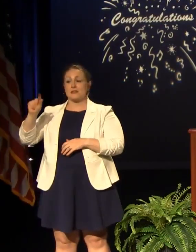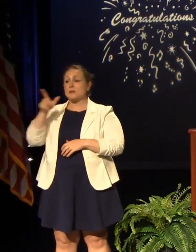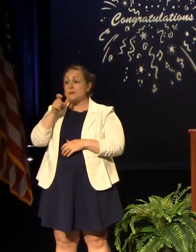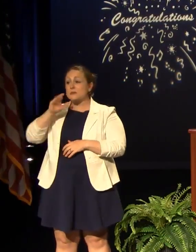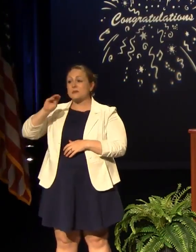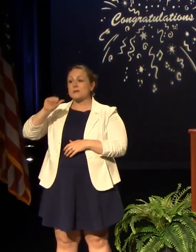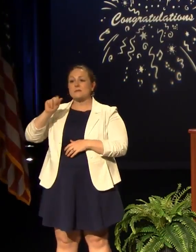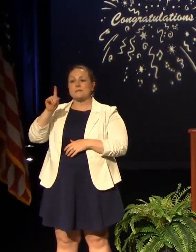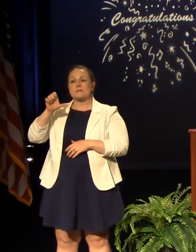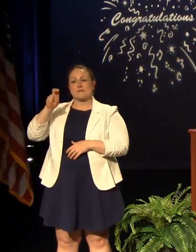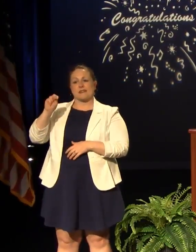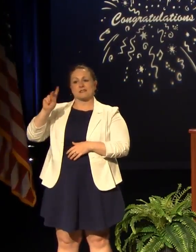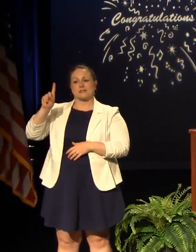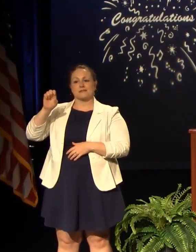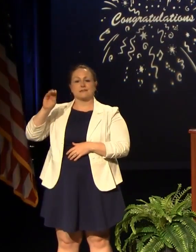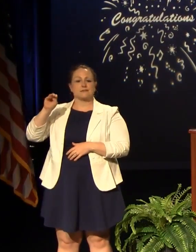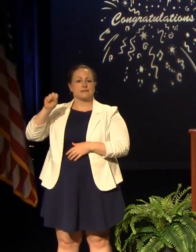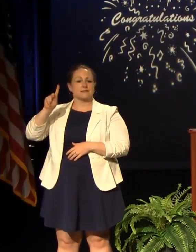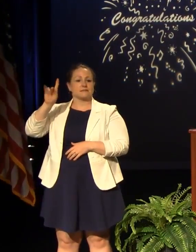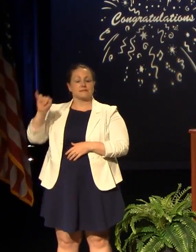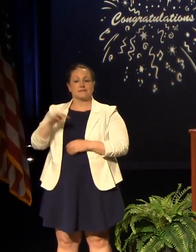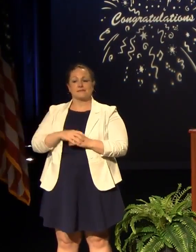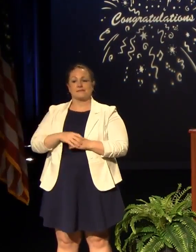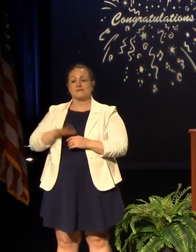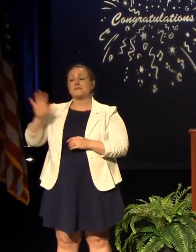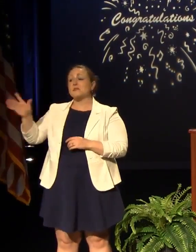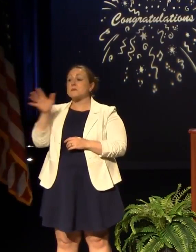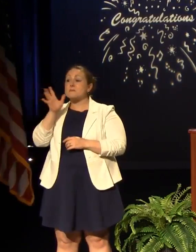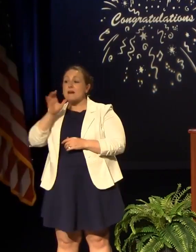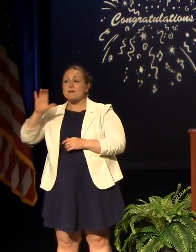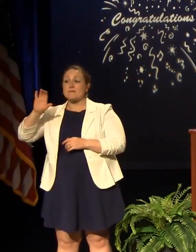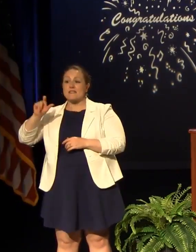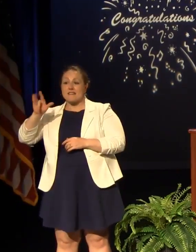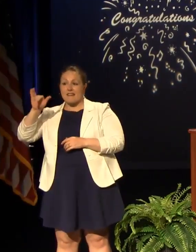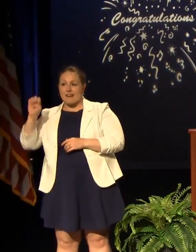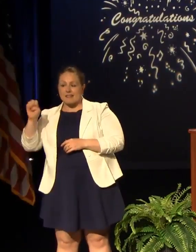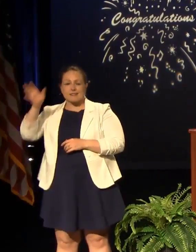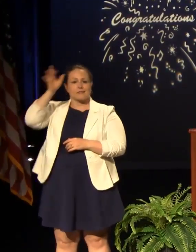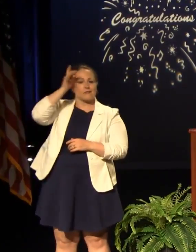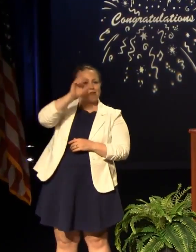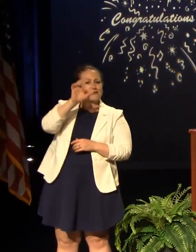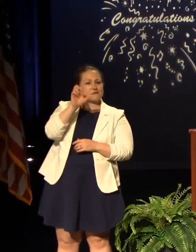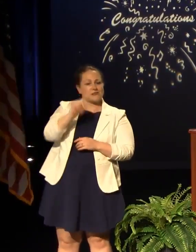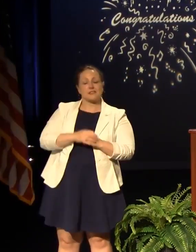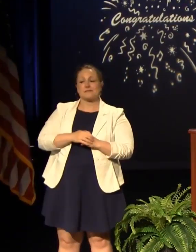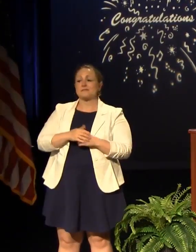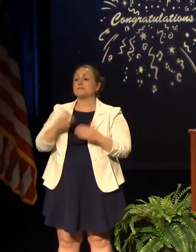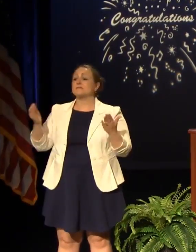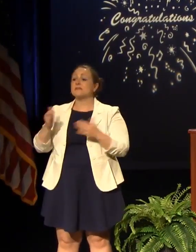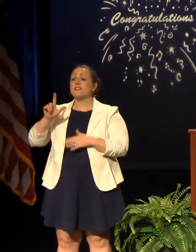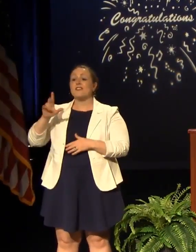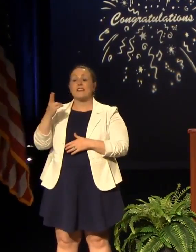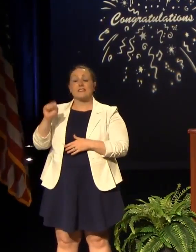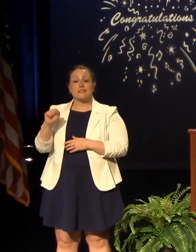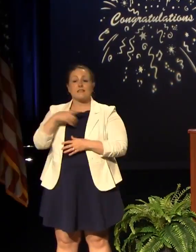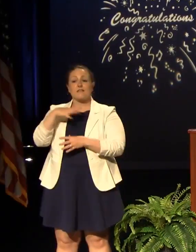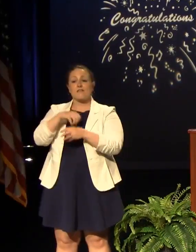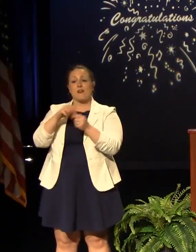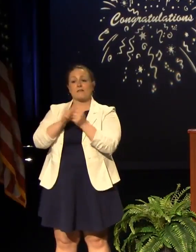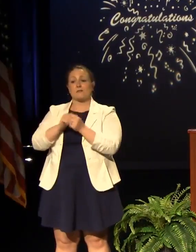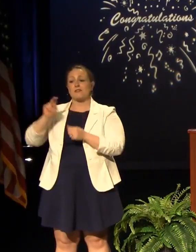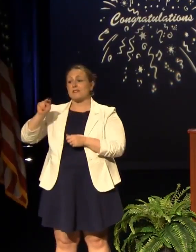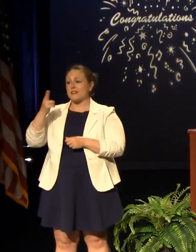Demski. Madison is the youngest daughter of Callie and Ron. At Lakeview, Madison was part of the National Honor Society